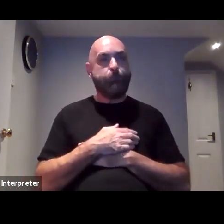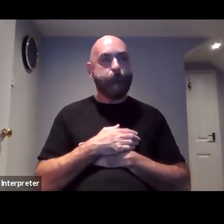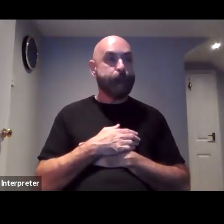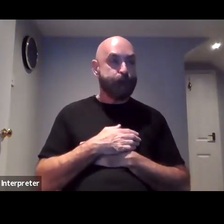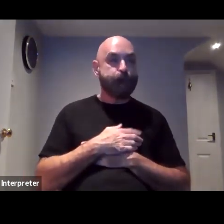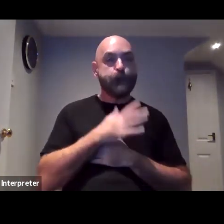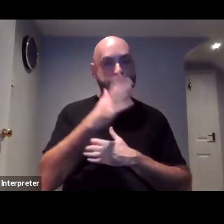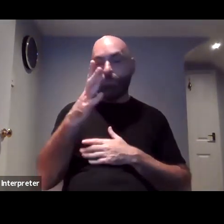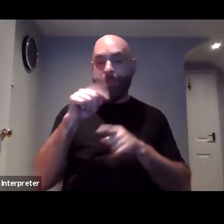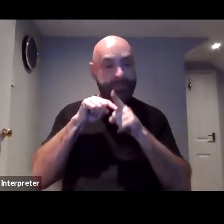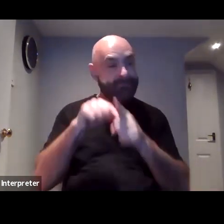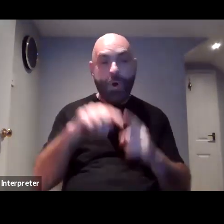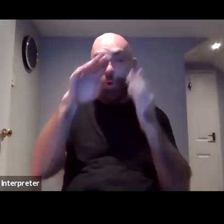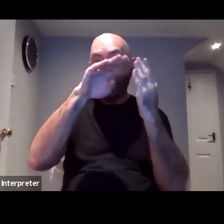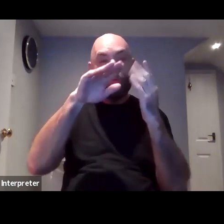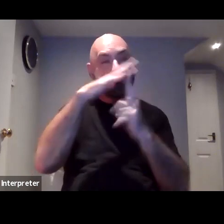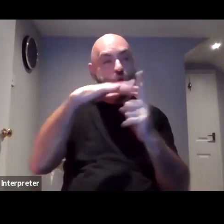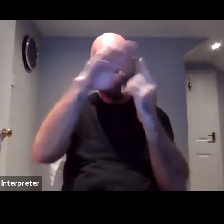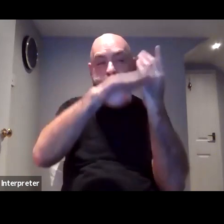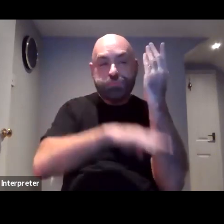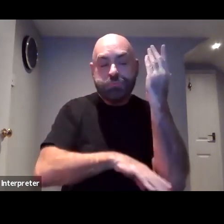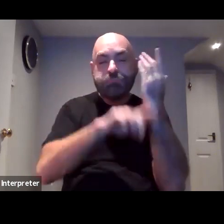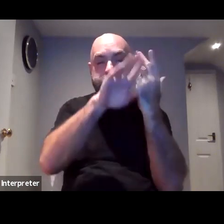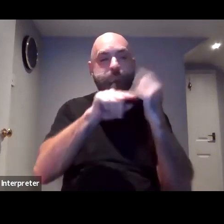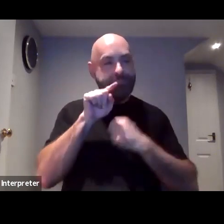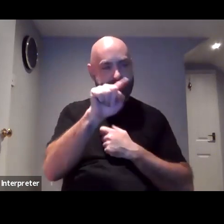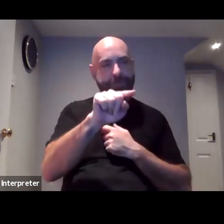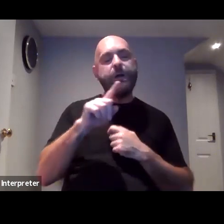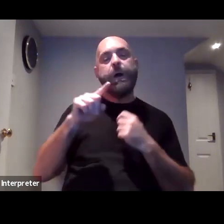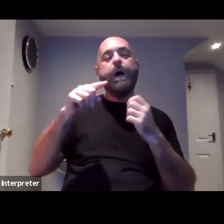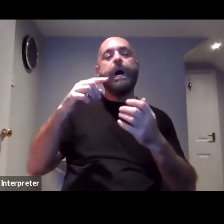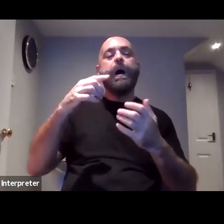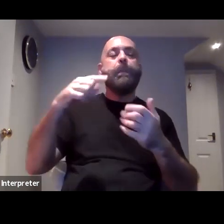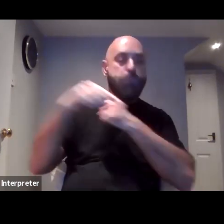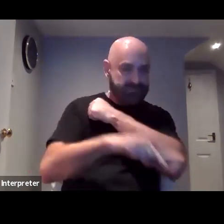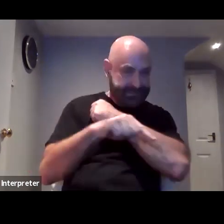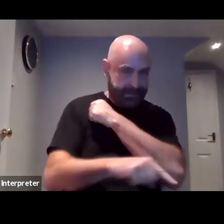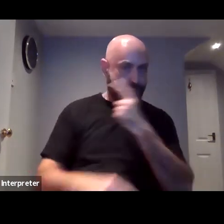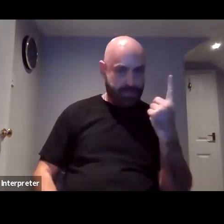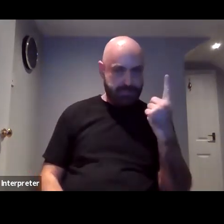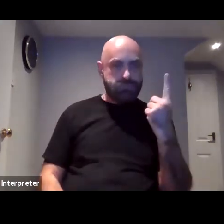follow the social gradient. One measure of that is poverty.